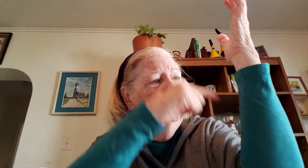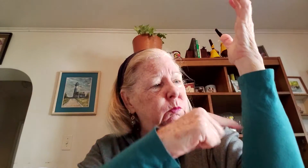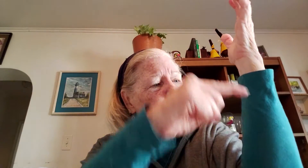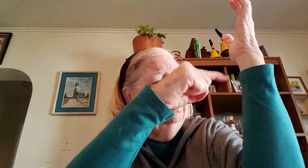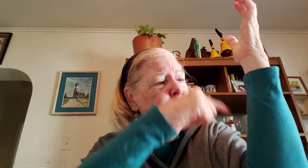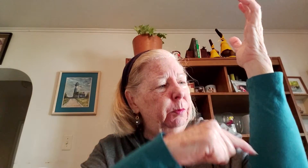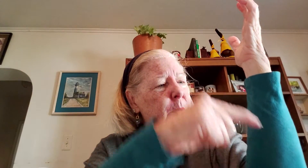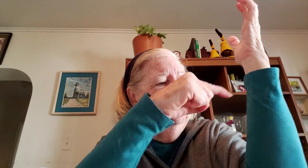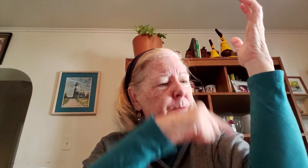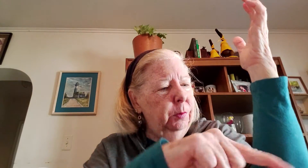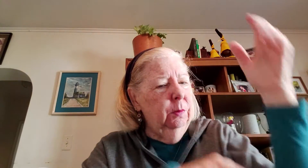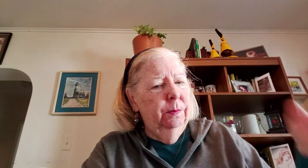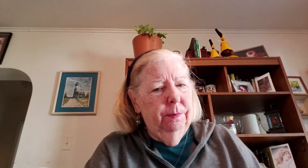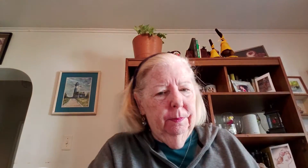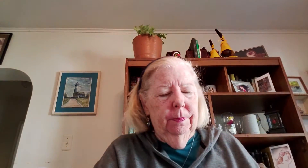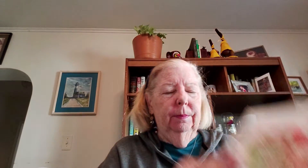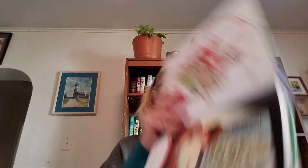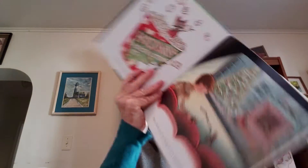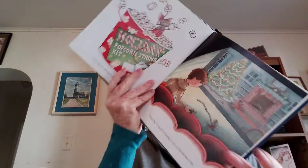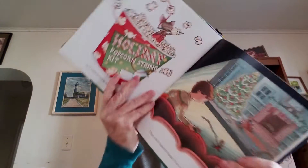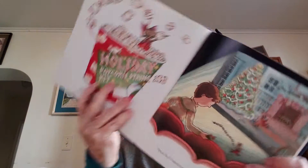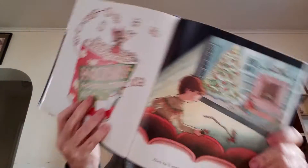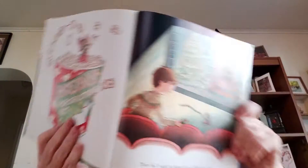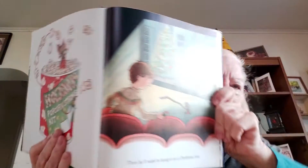Boop, boop, boop, boop.